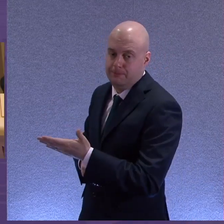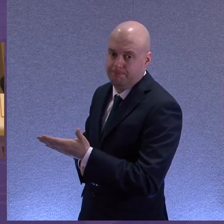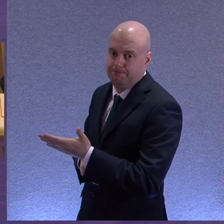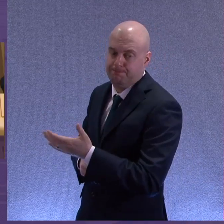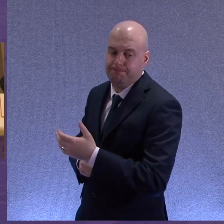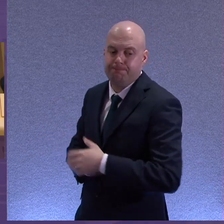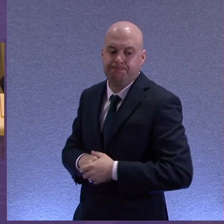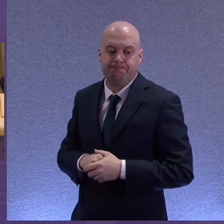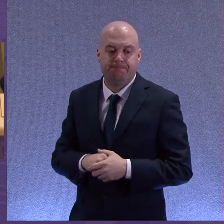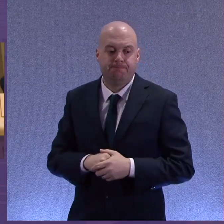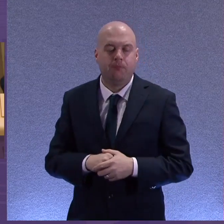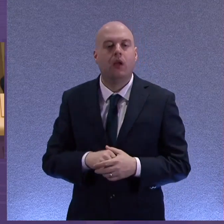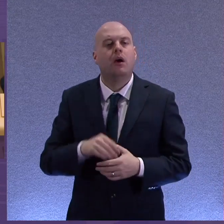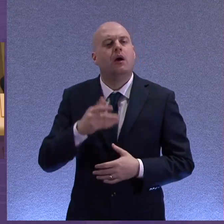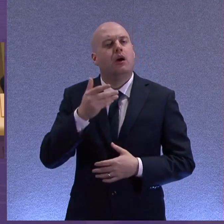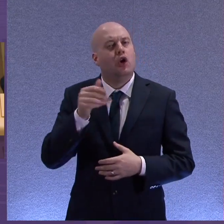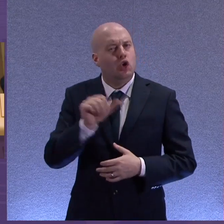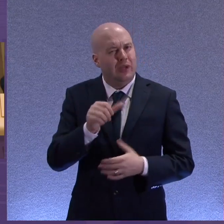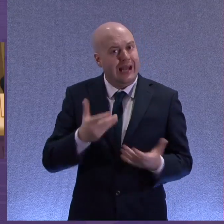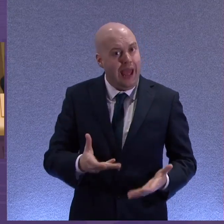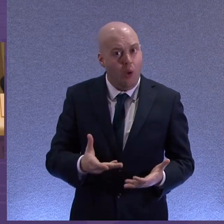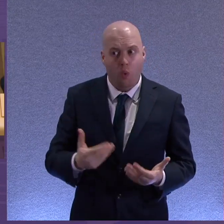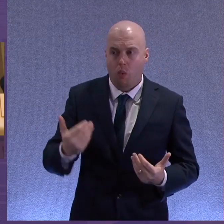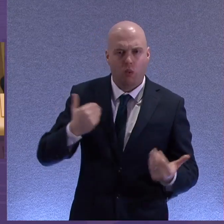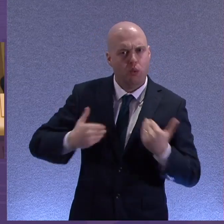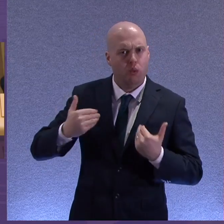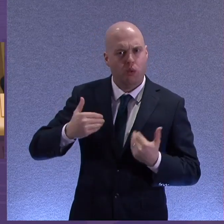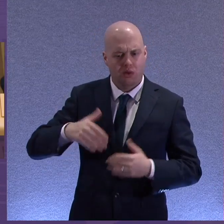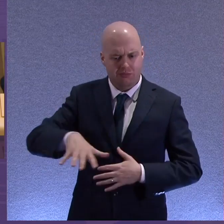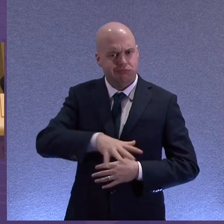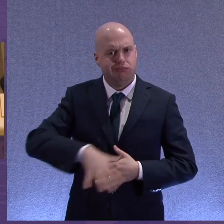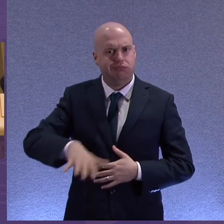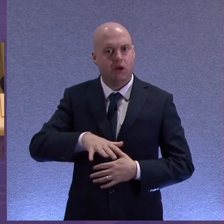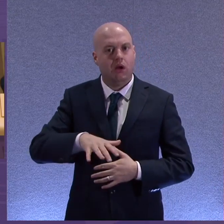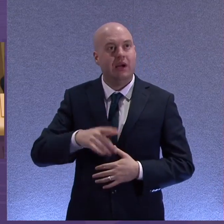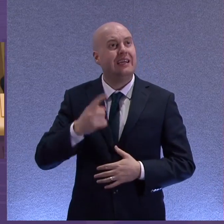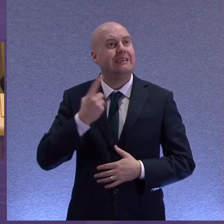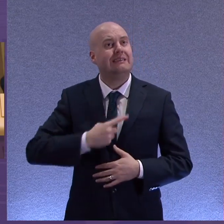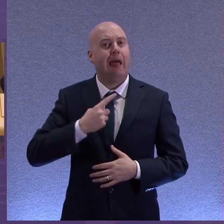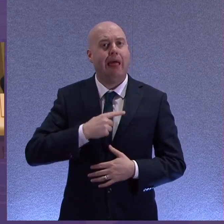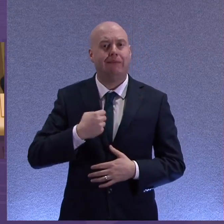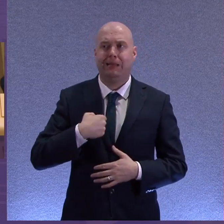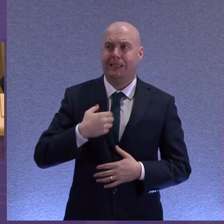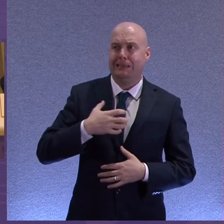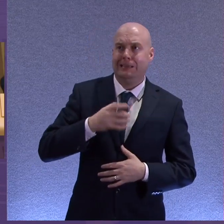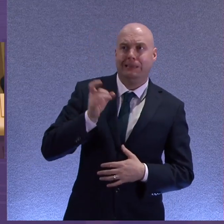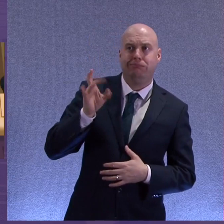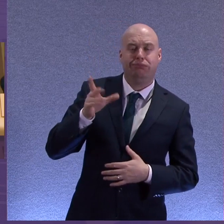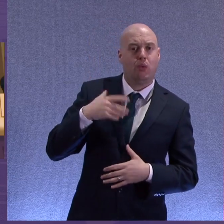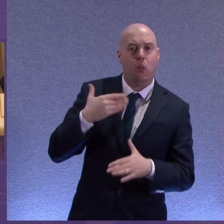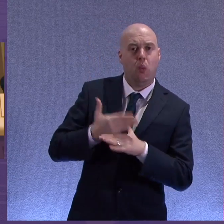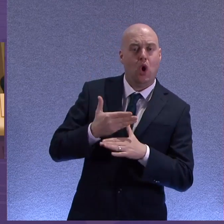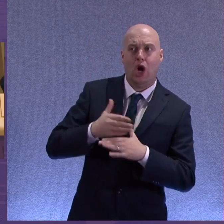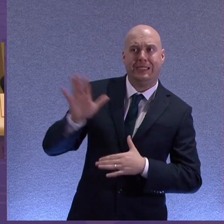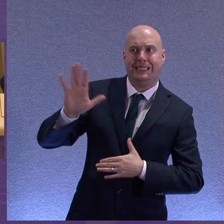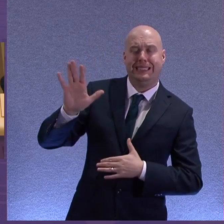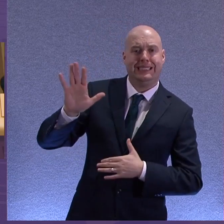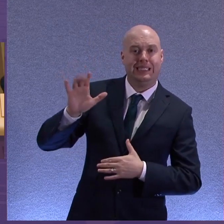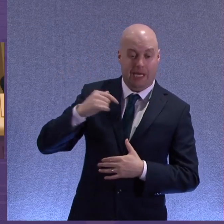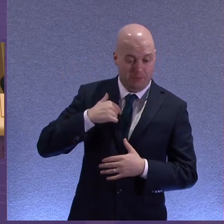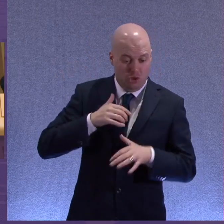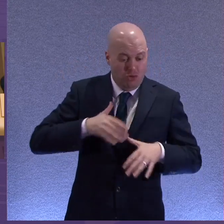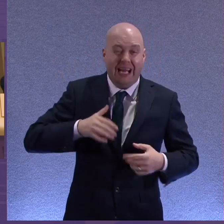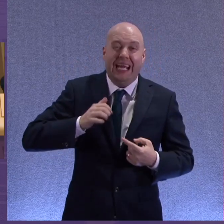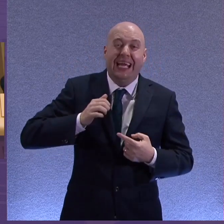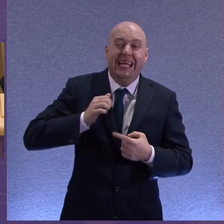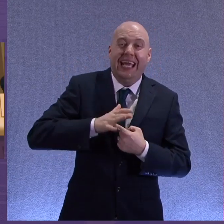constituents who are being dragged into work by their employers, who are not in the key categories that you mentioned earlier. What